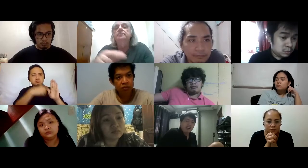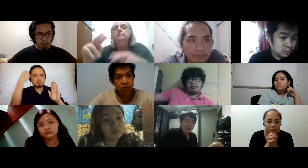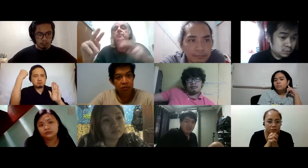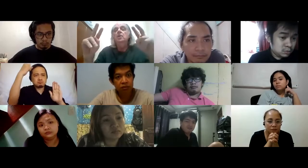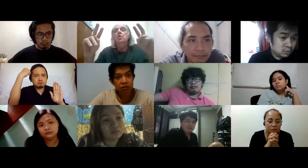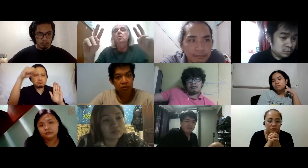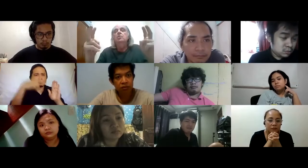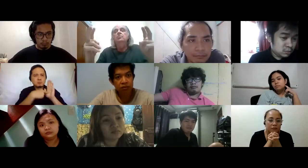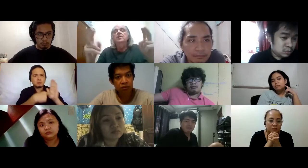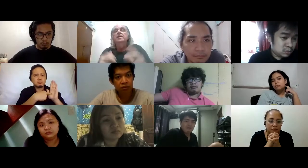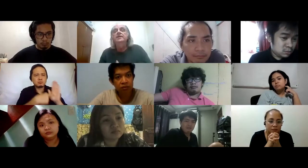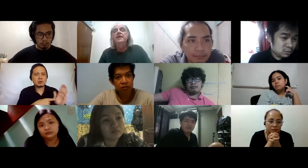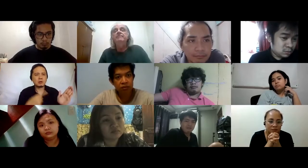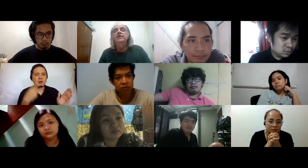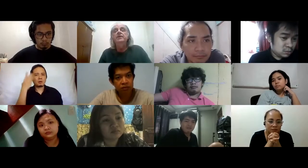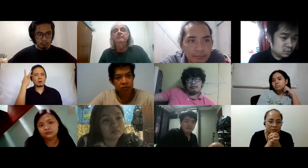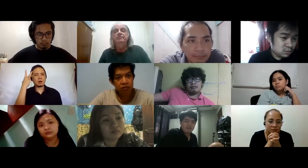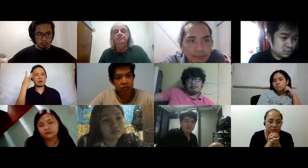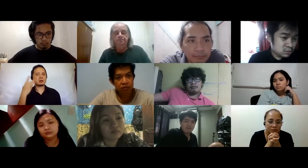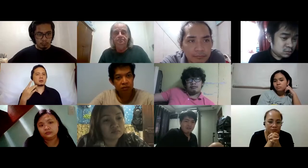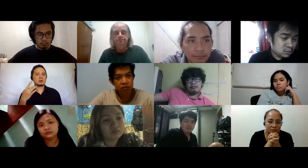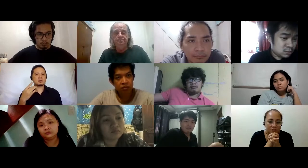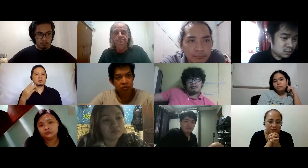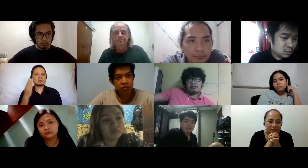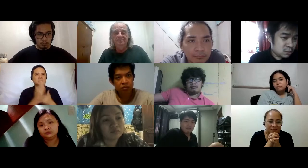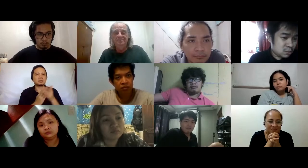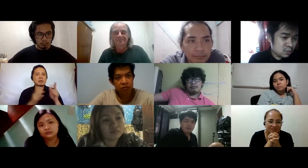wasn't, quote, deaf enough.